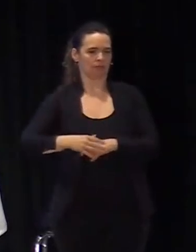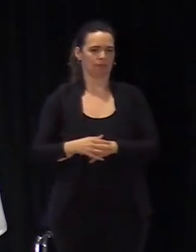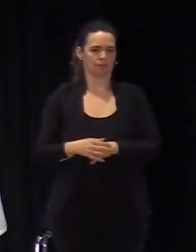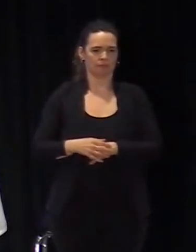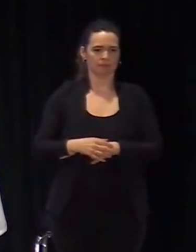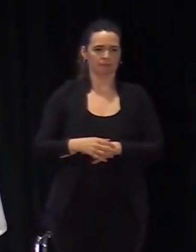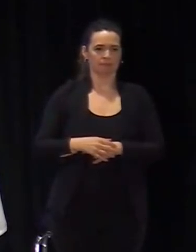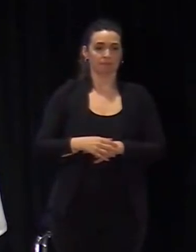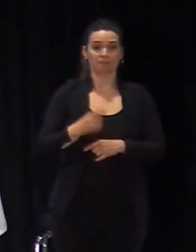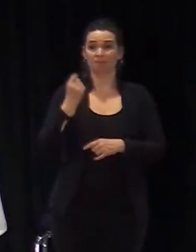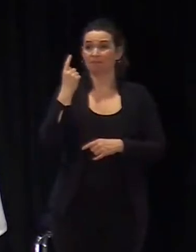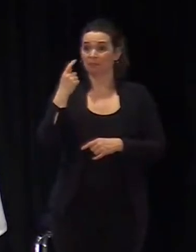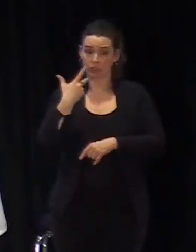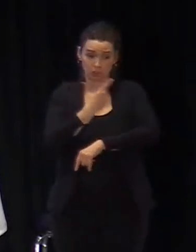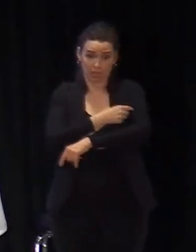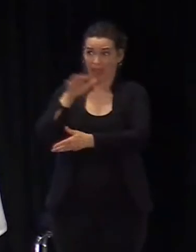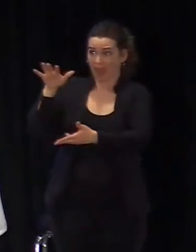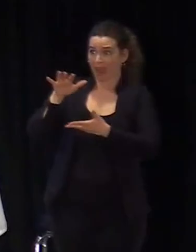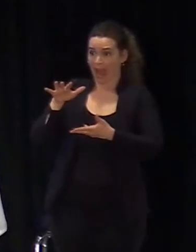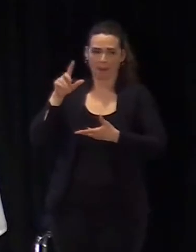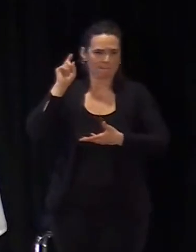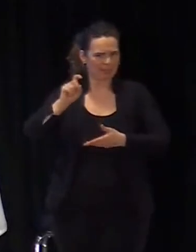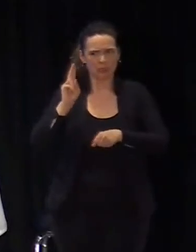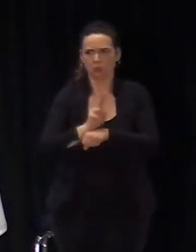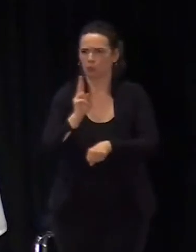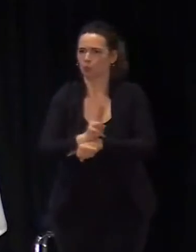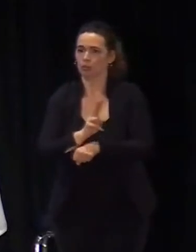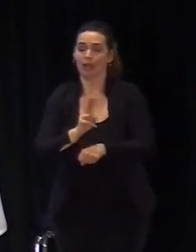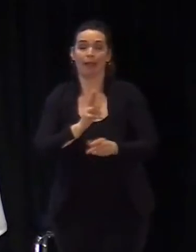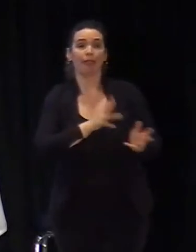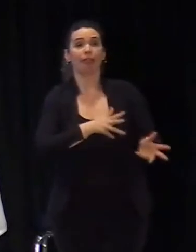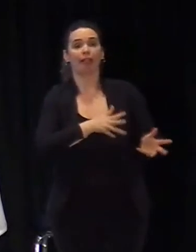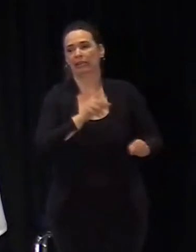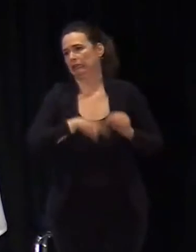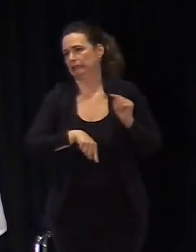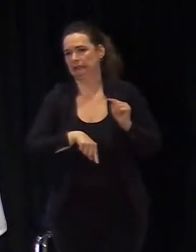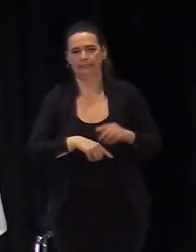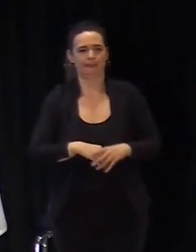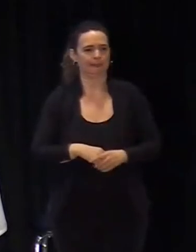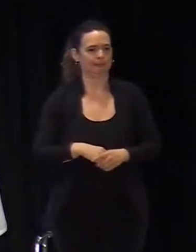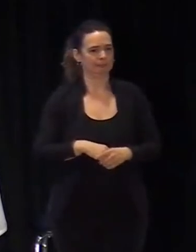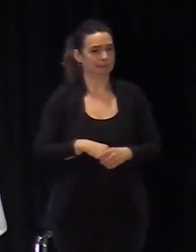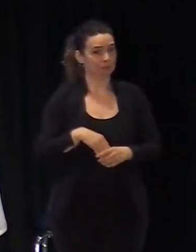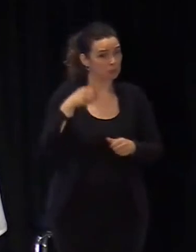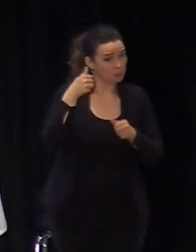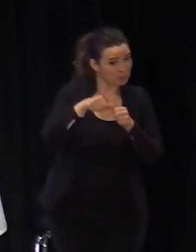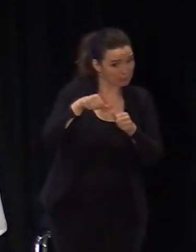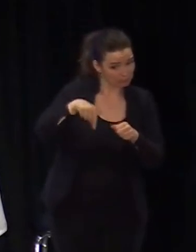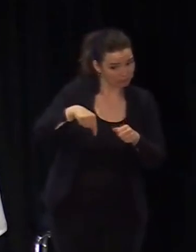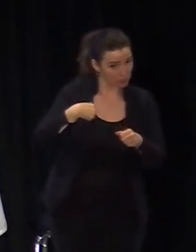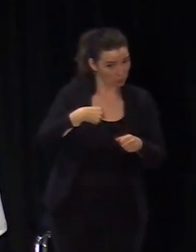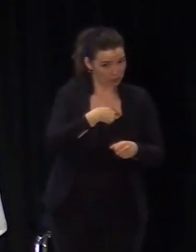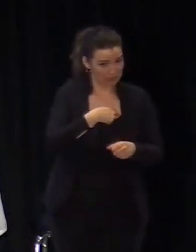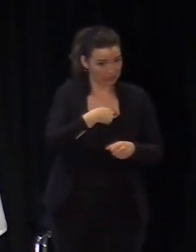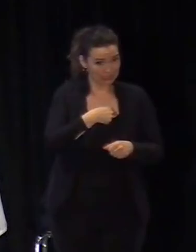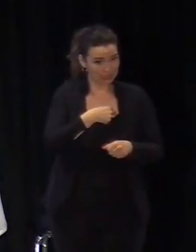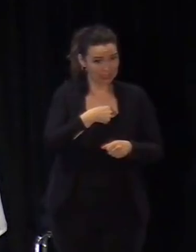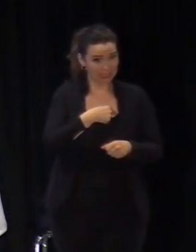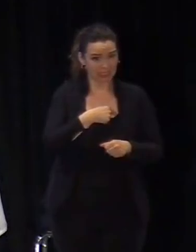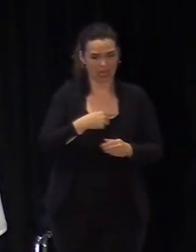where you're holding on to vaccine. We're the best in the business when it comes to getting it in arms in the whole state. We're going to continue to be that